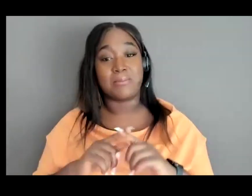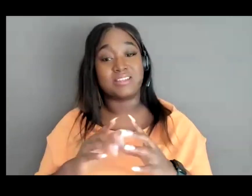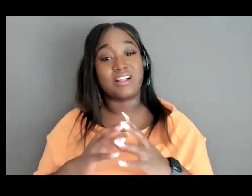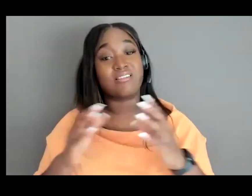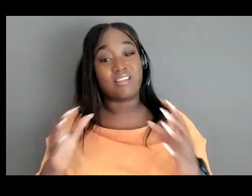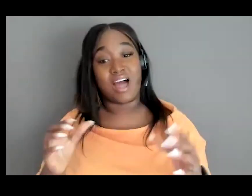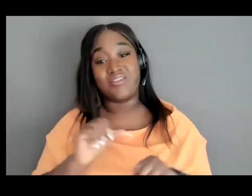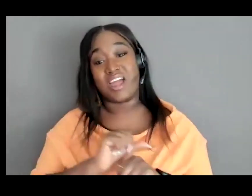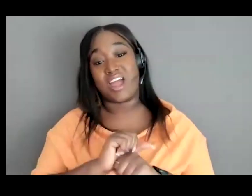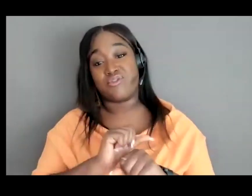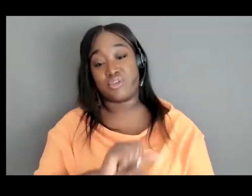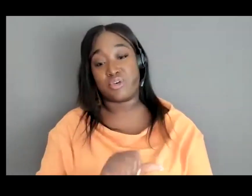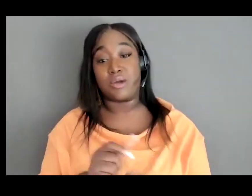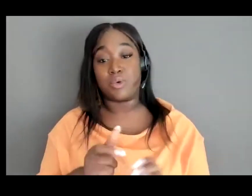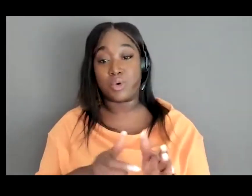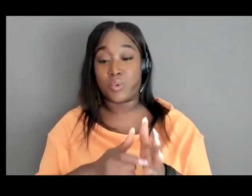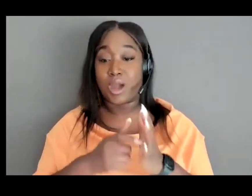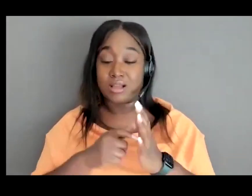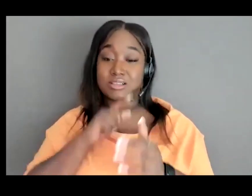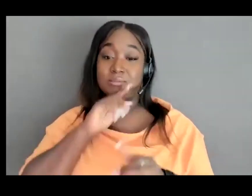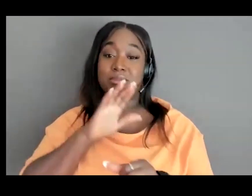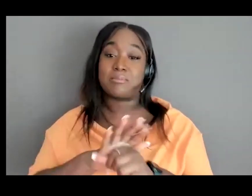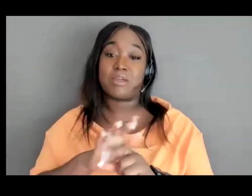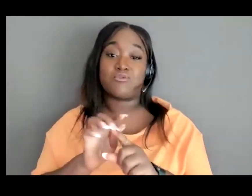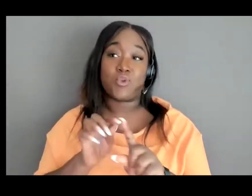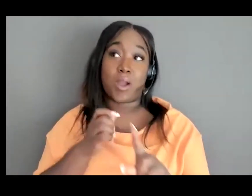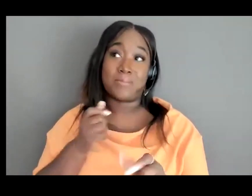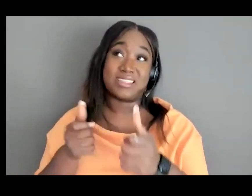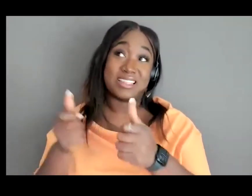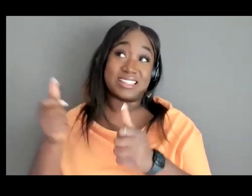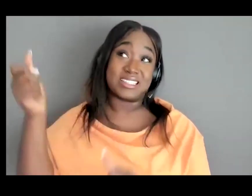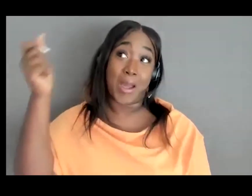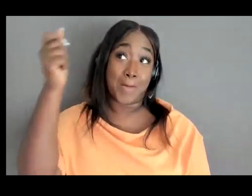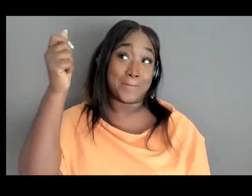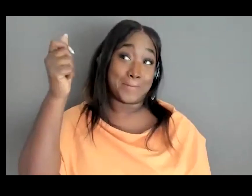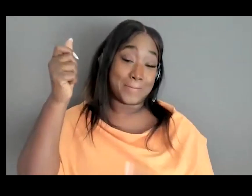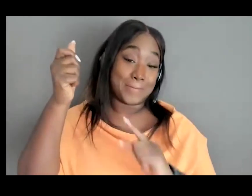But it's a lot of effort and requires commitment from the top.